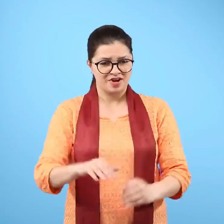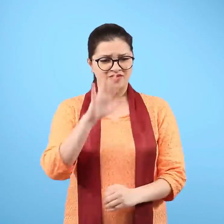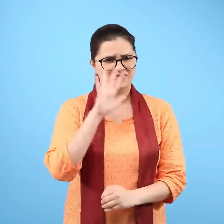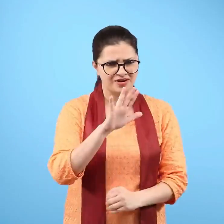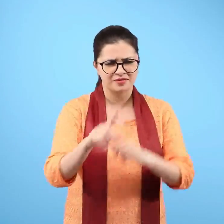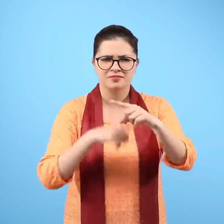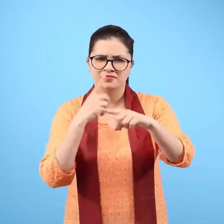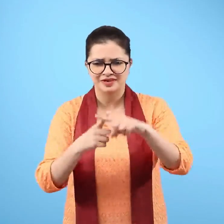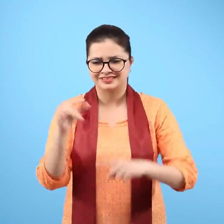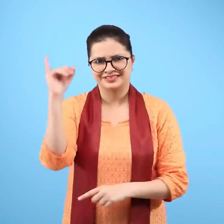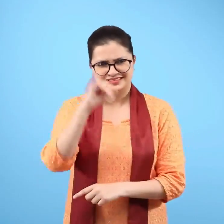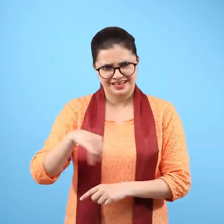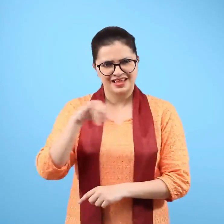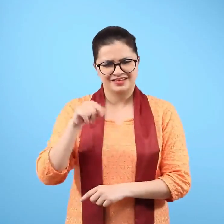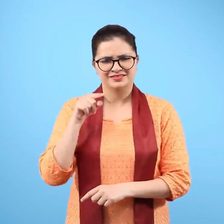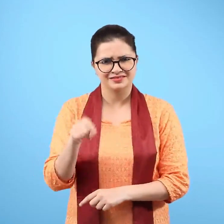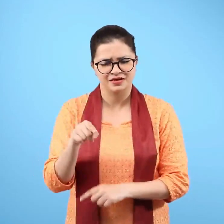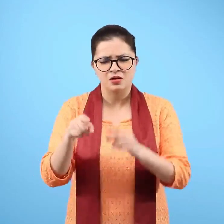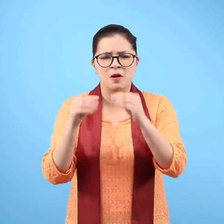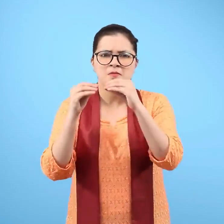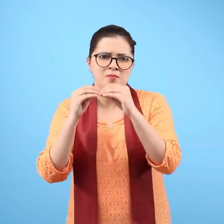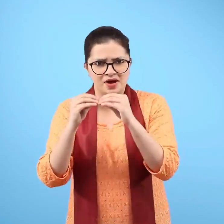Notice board in 5th and 6th B.